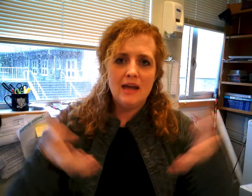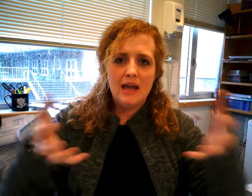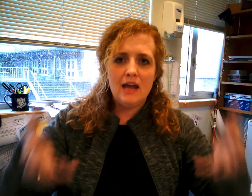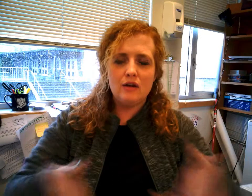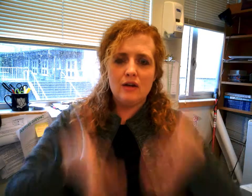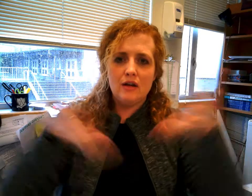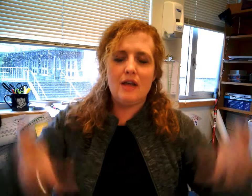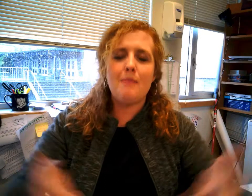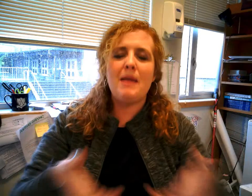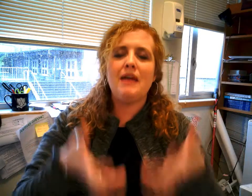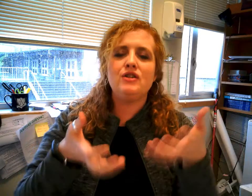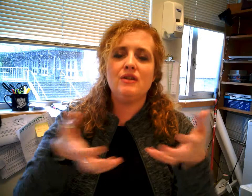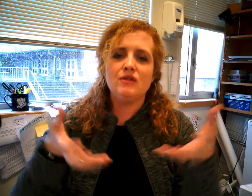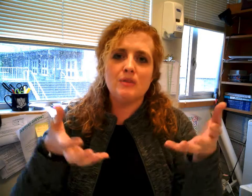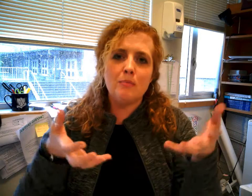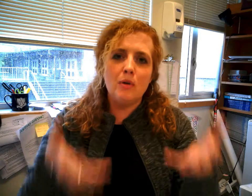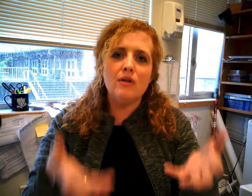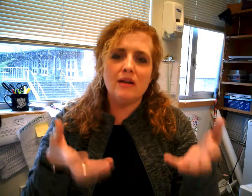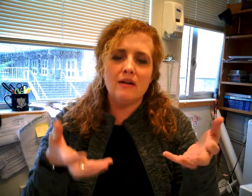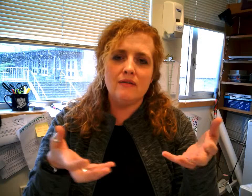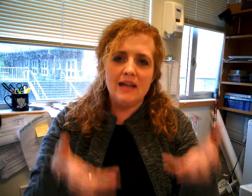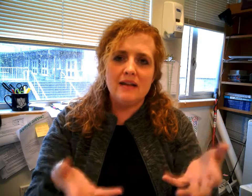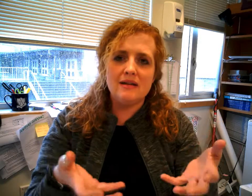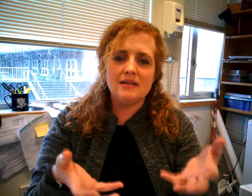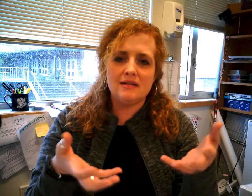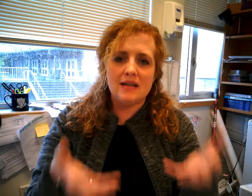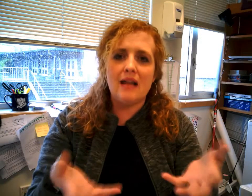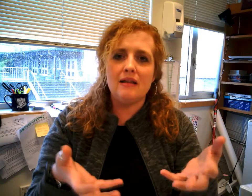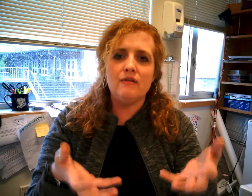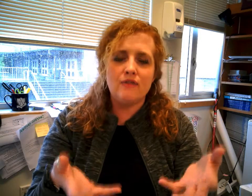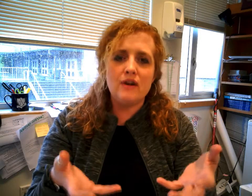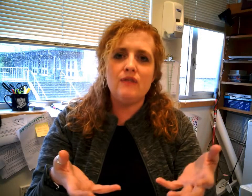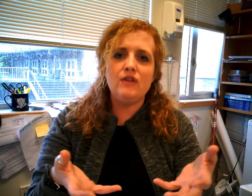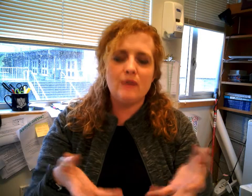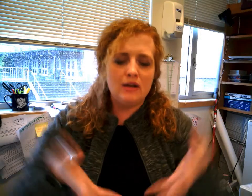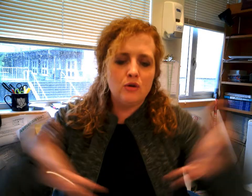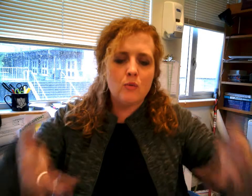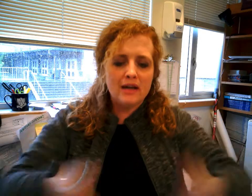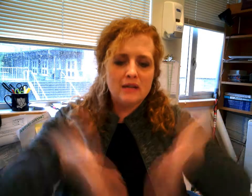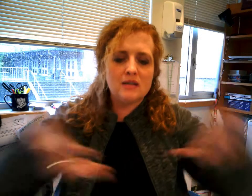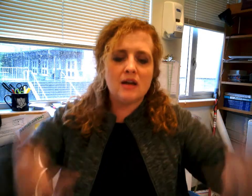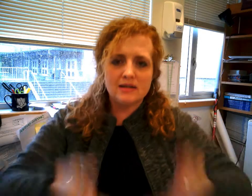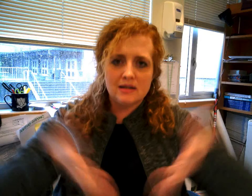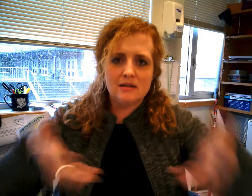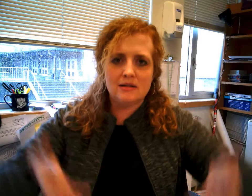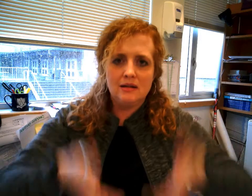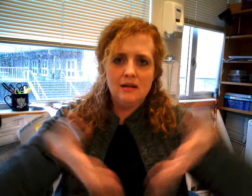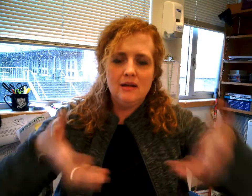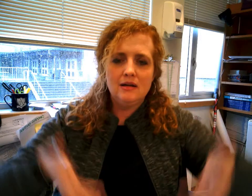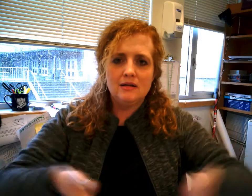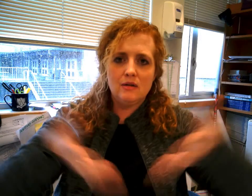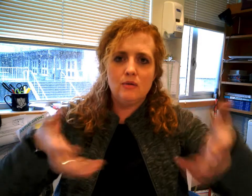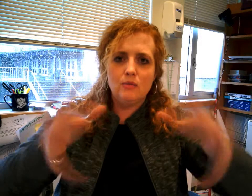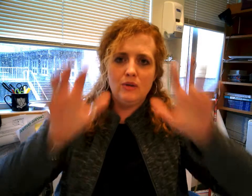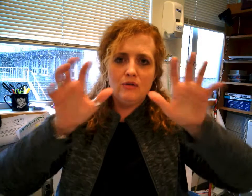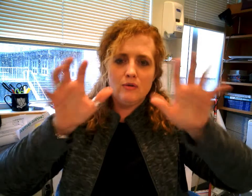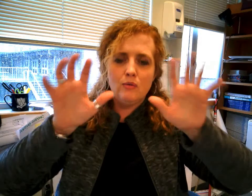And imagine there's a bowl of lettuce, salad in front of you, and you're wanting to toss it. So with